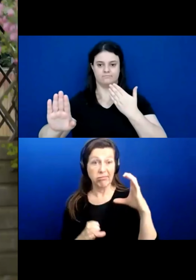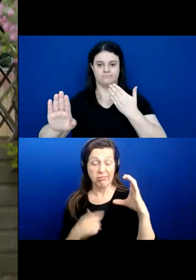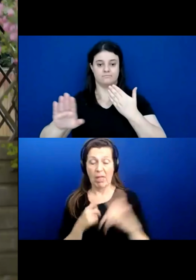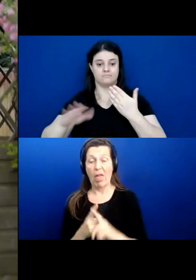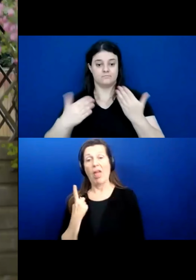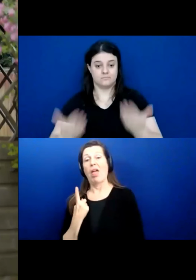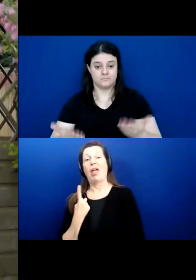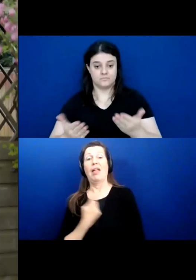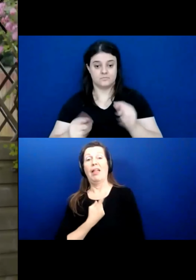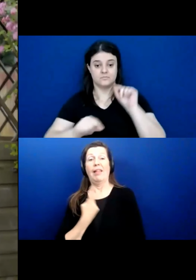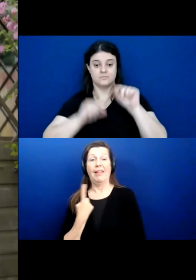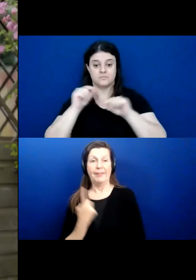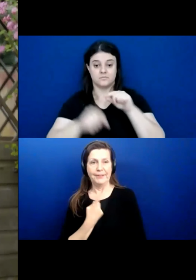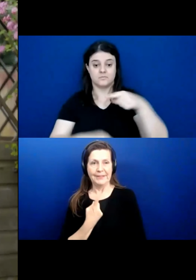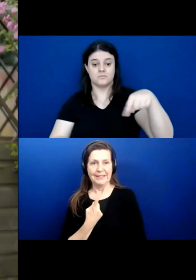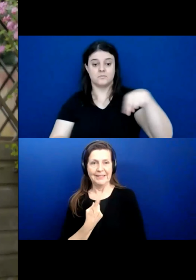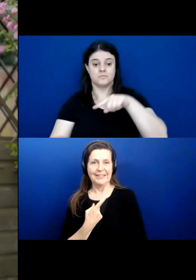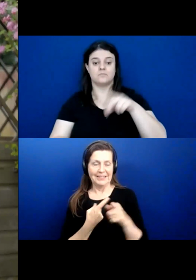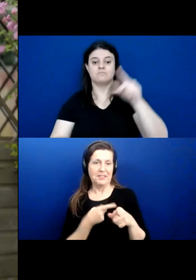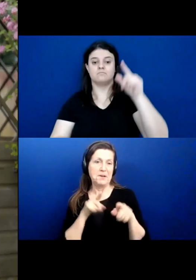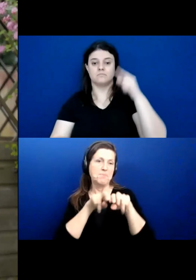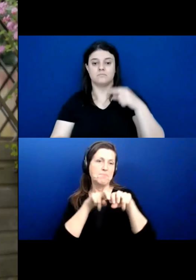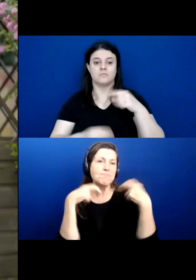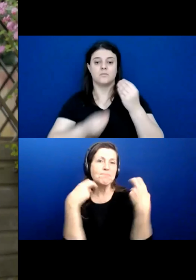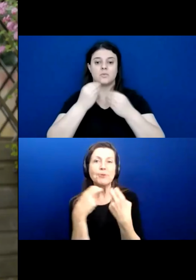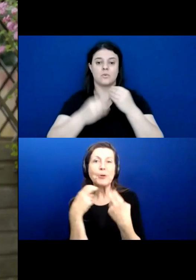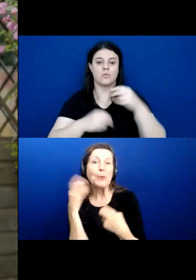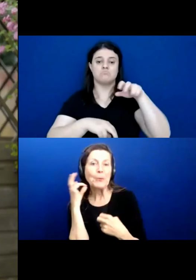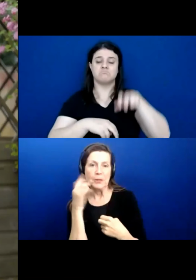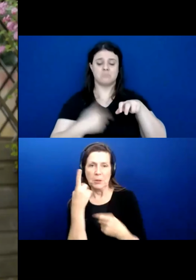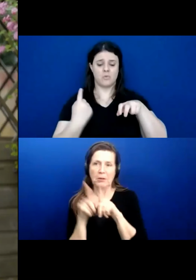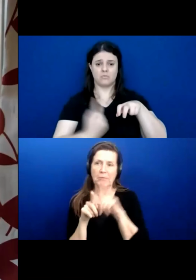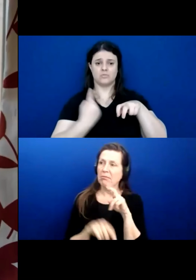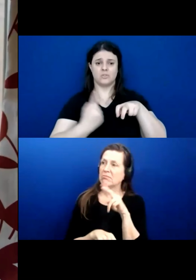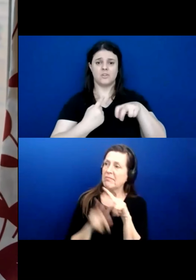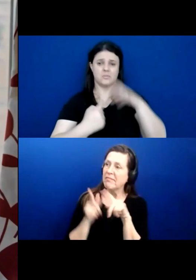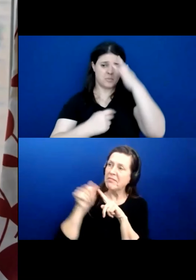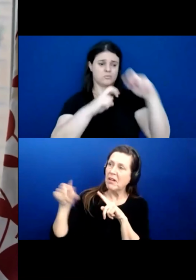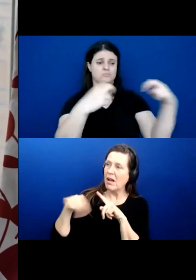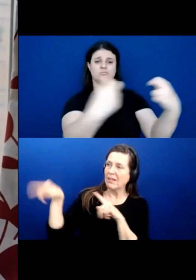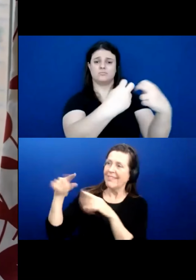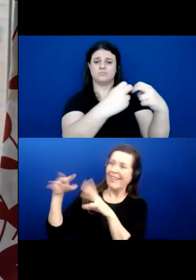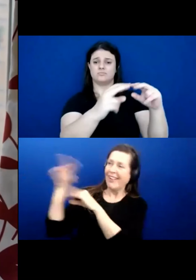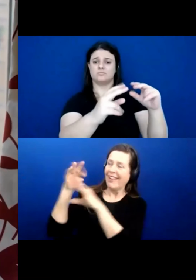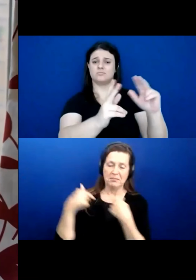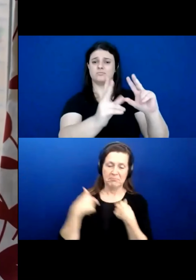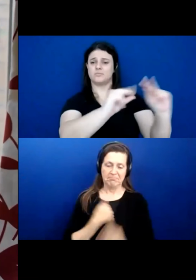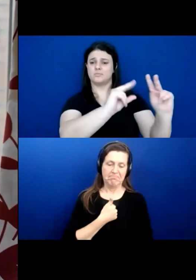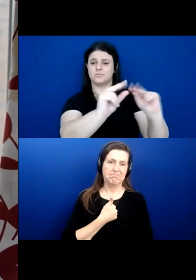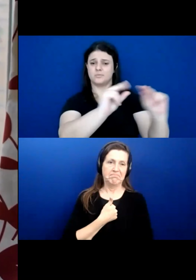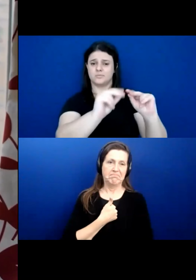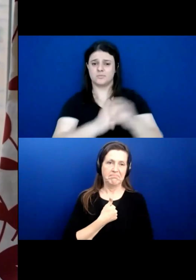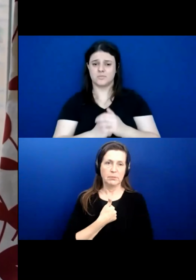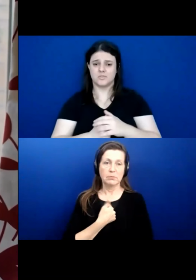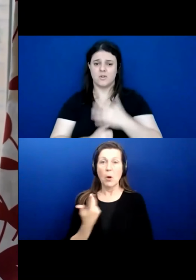Schoolgirls in a gazebo chatting while a girl watches from afar, sitting alone. A man stares through a window, looking